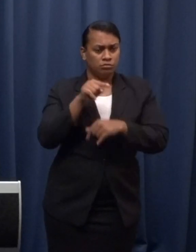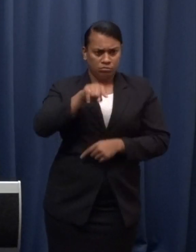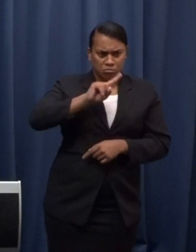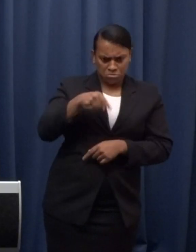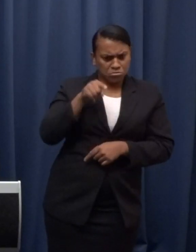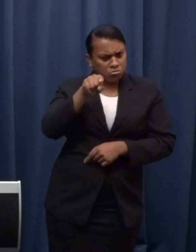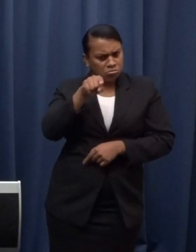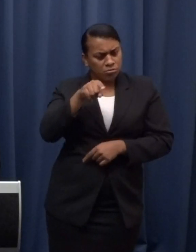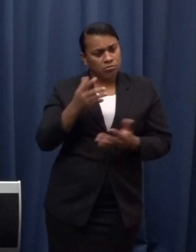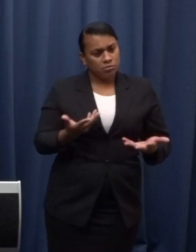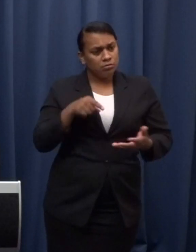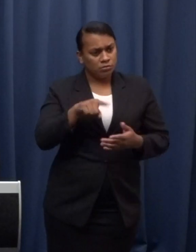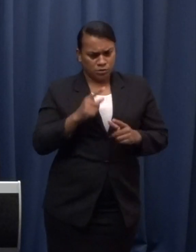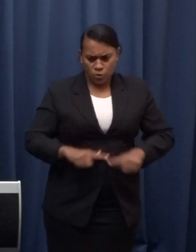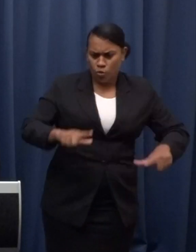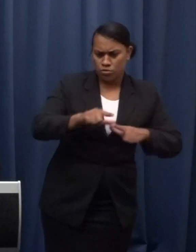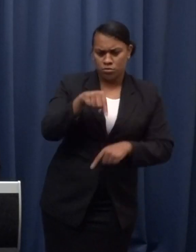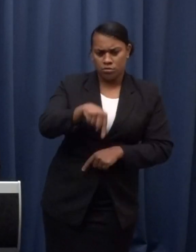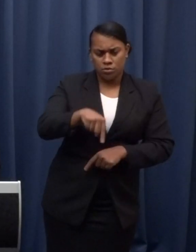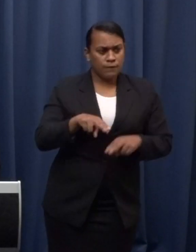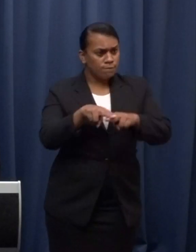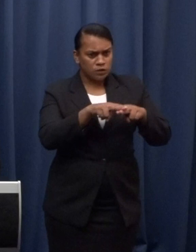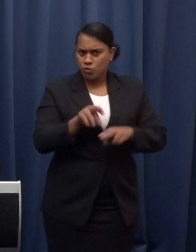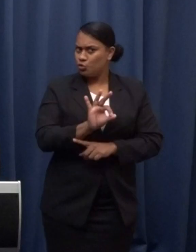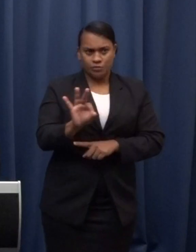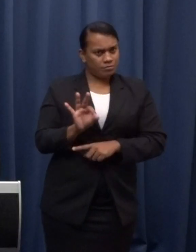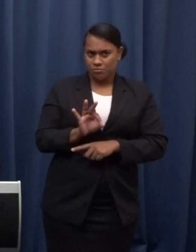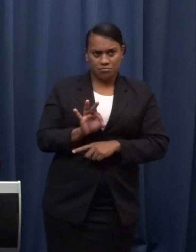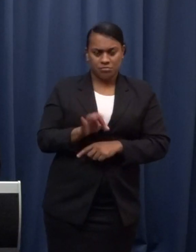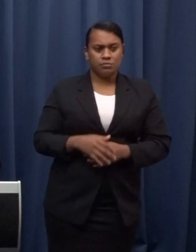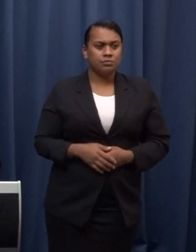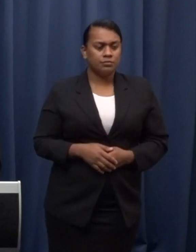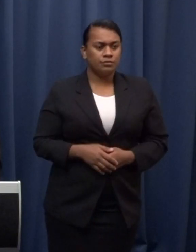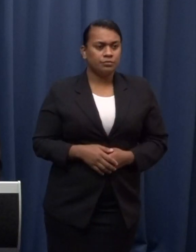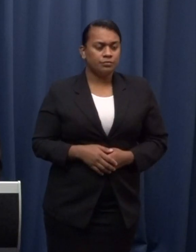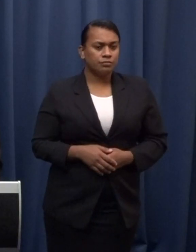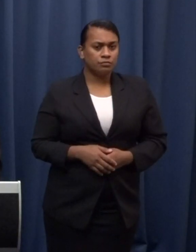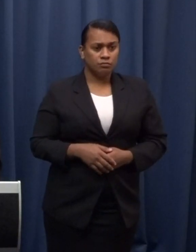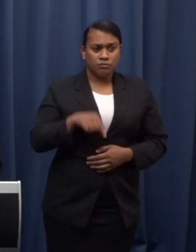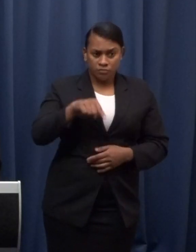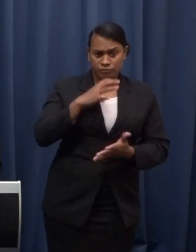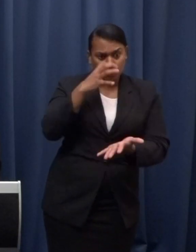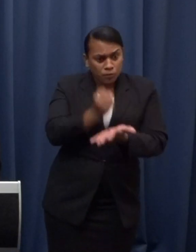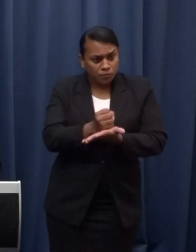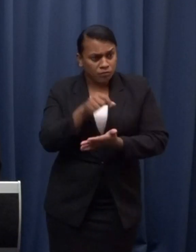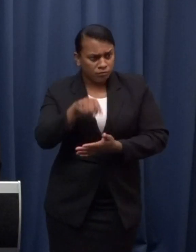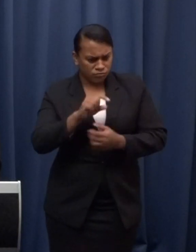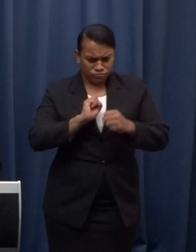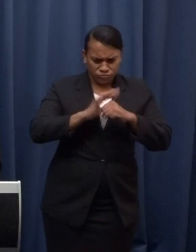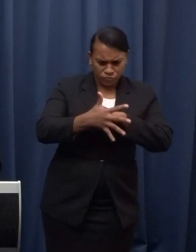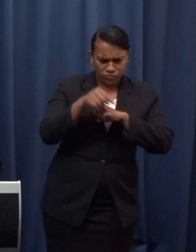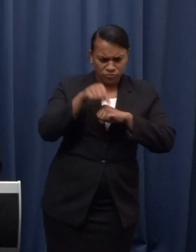local transmission in Fiji. Upon confirmation of COVID-19, the ministry's